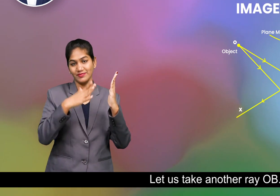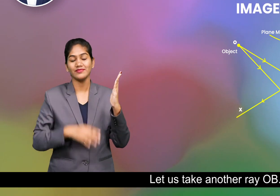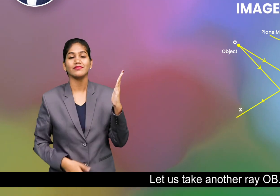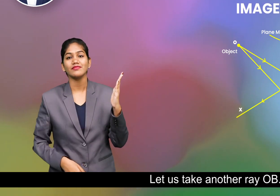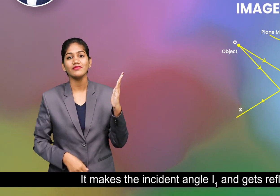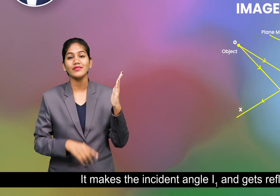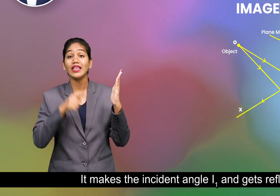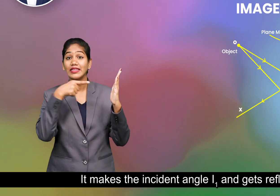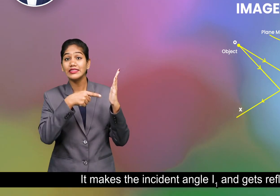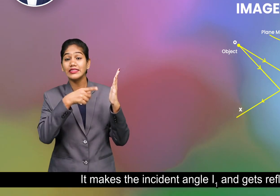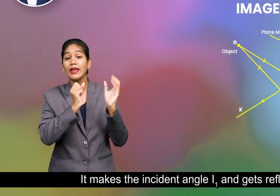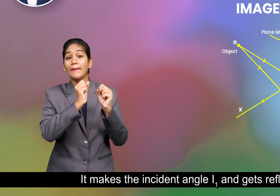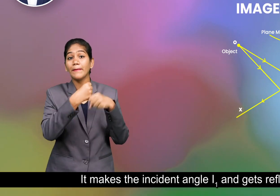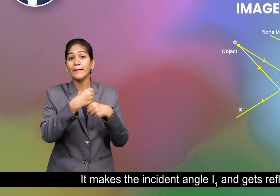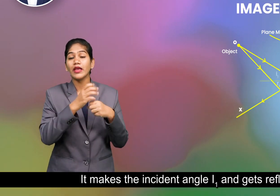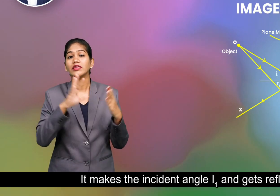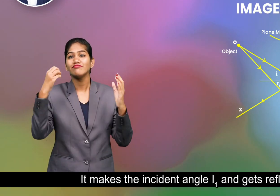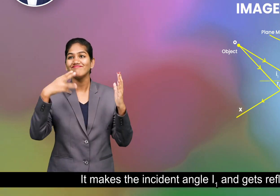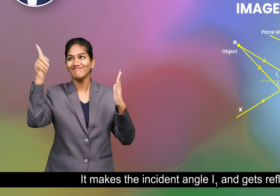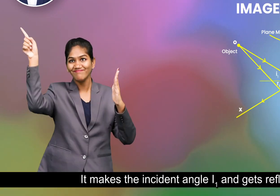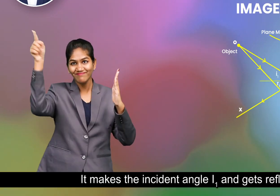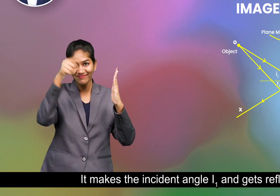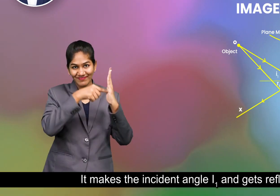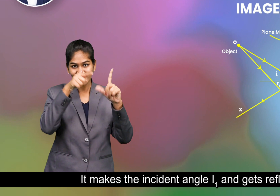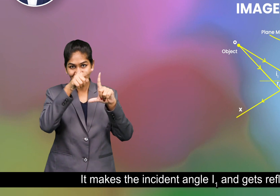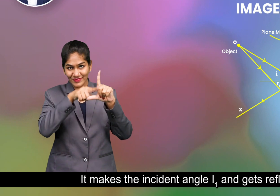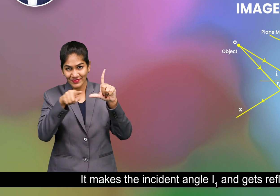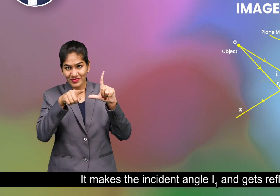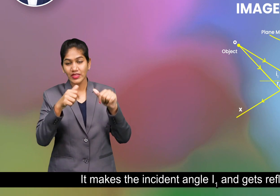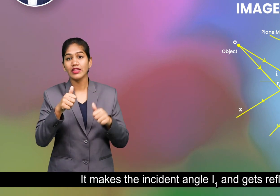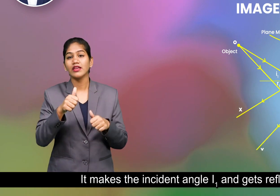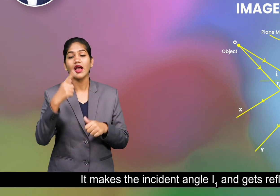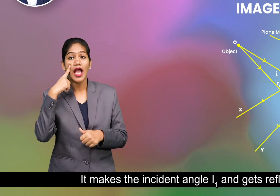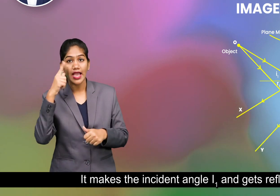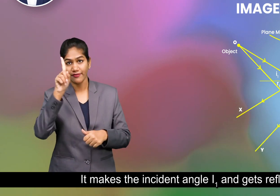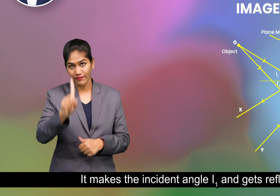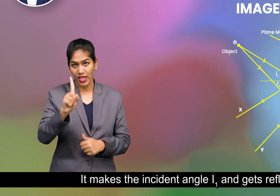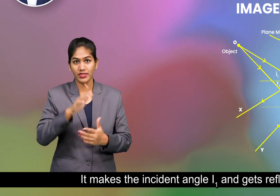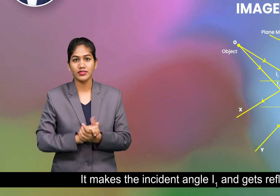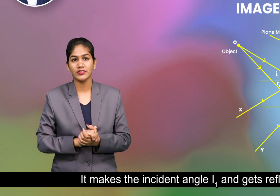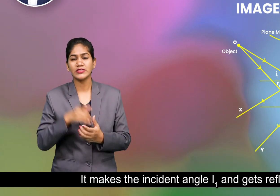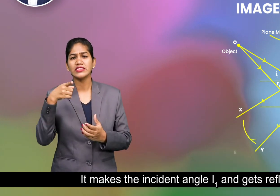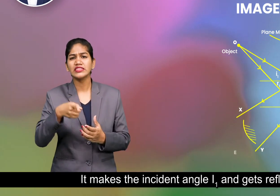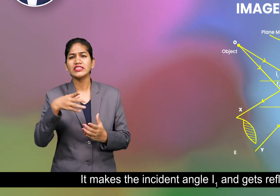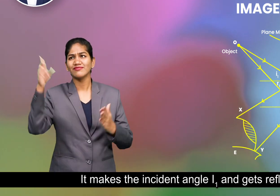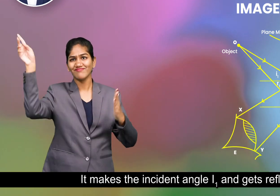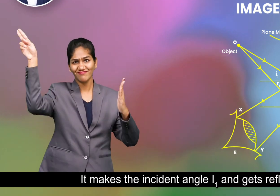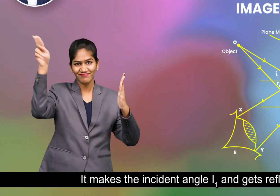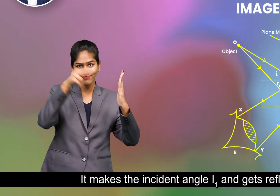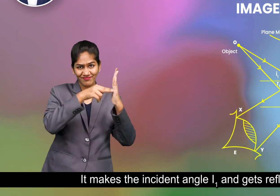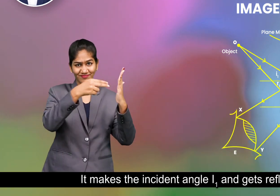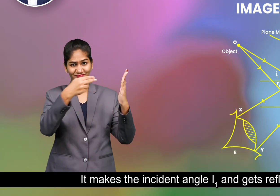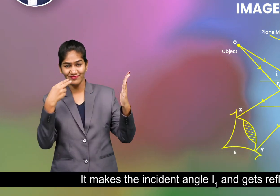It makes the incident angle I1 and gets reflected angle R2.